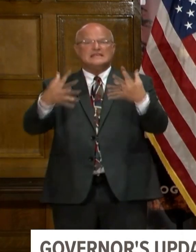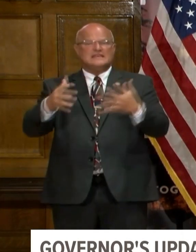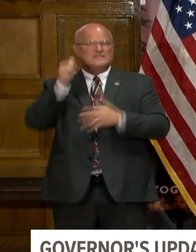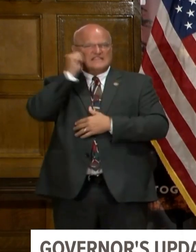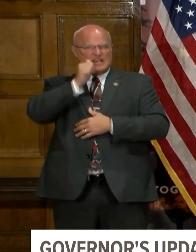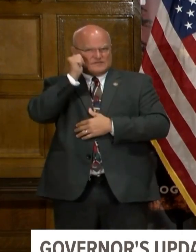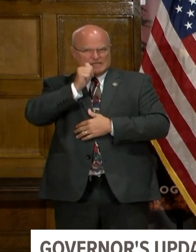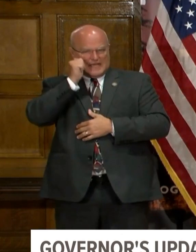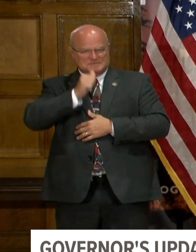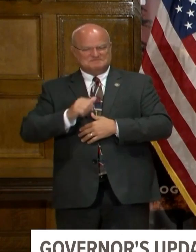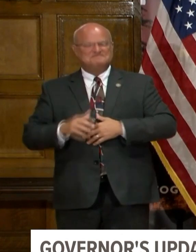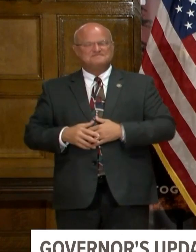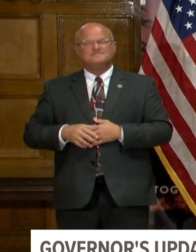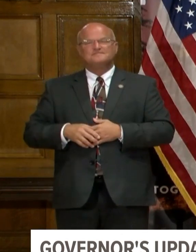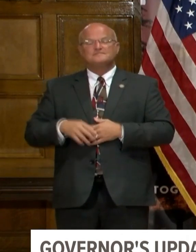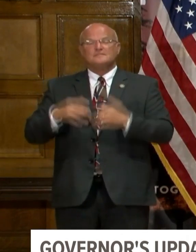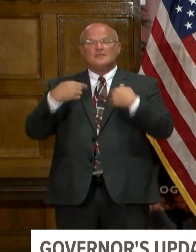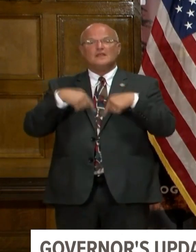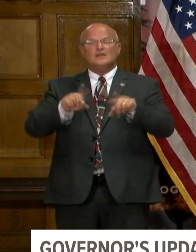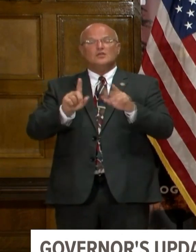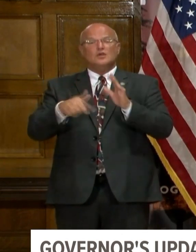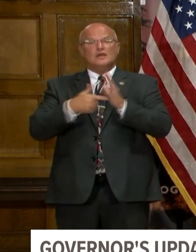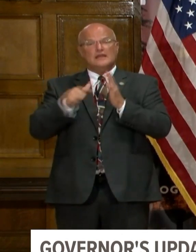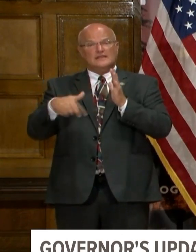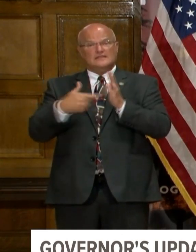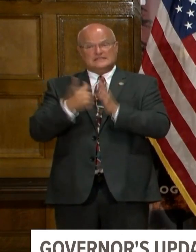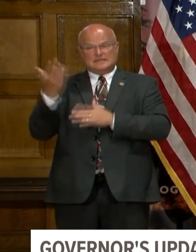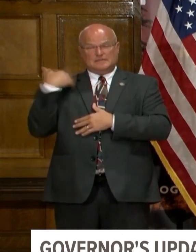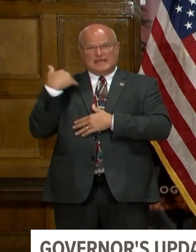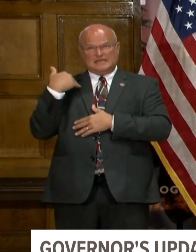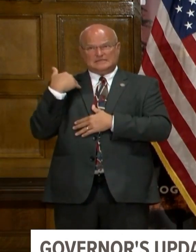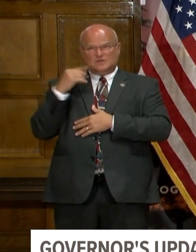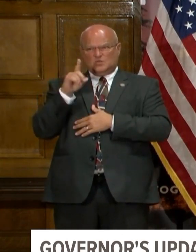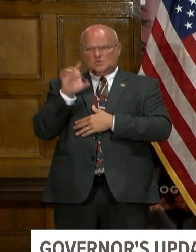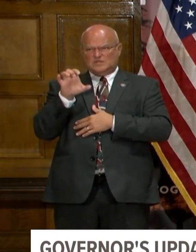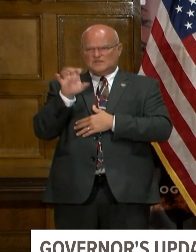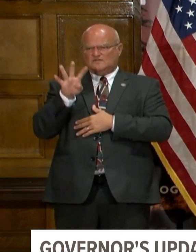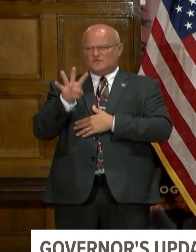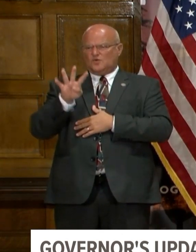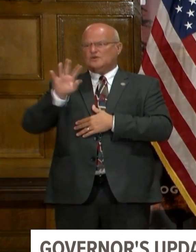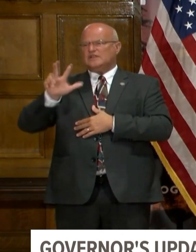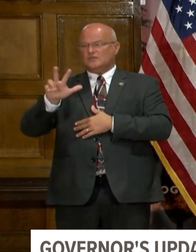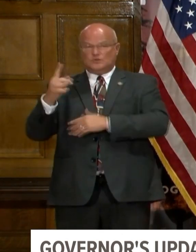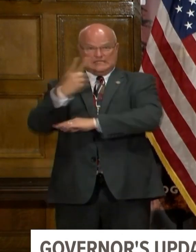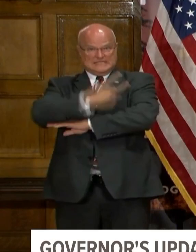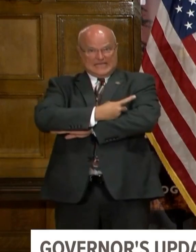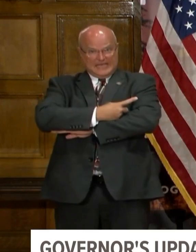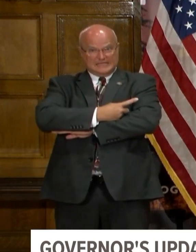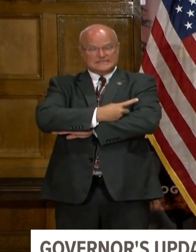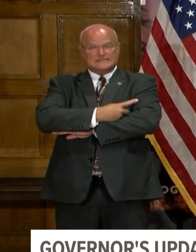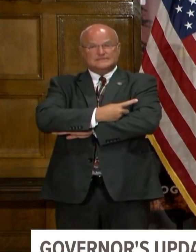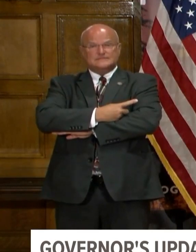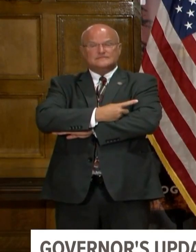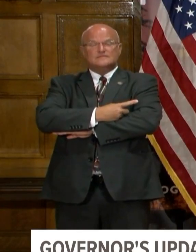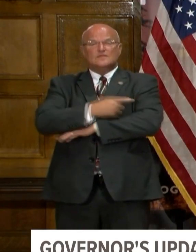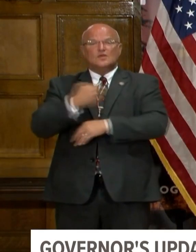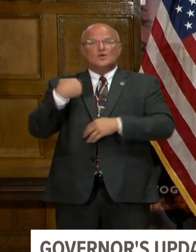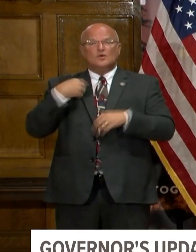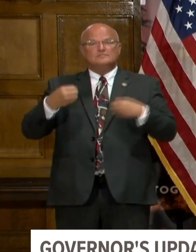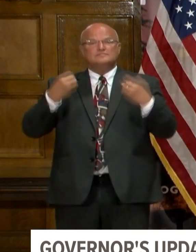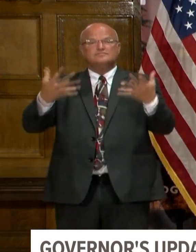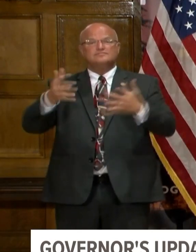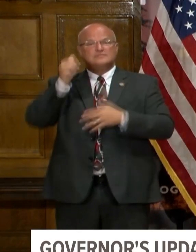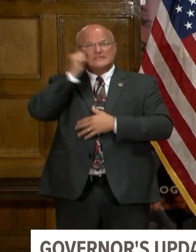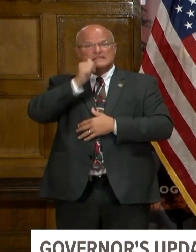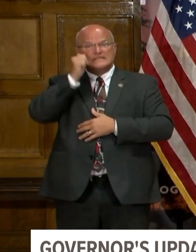daily update. And during the course of the last, I believe it's 143 days that we've given